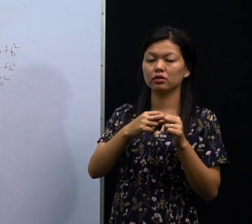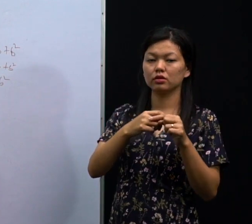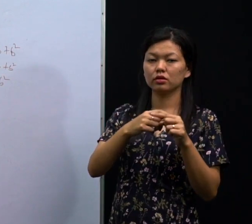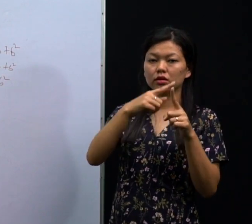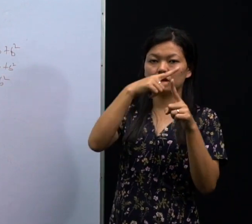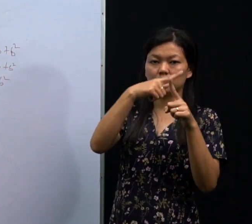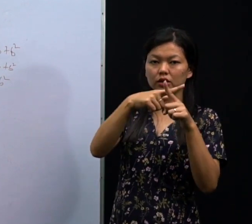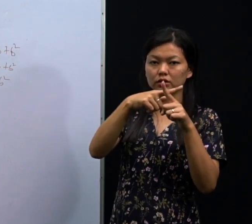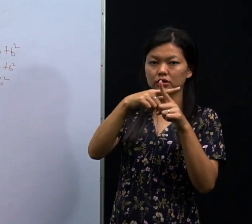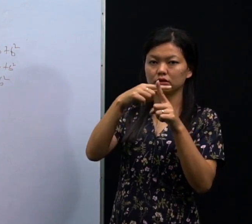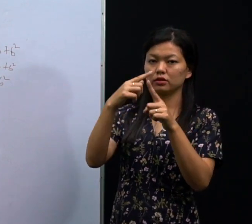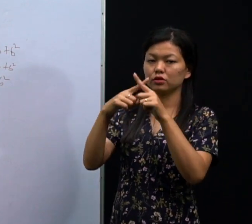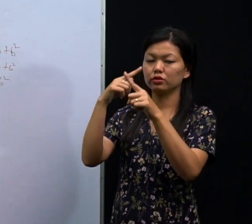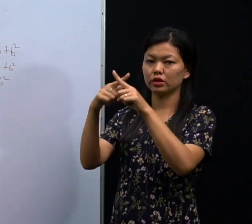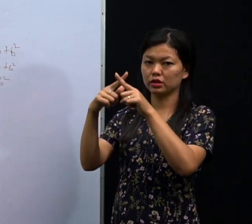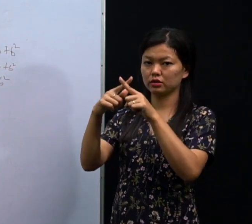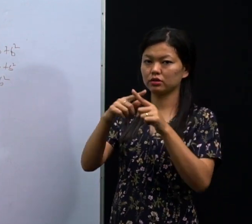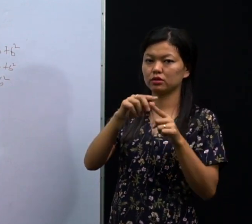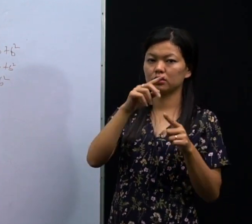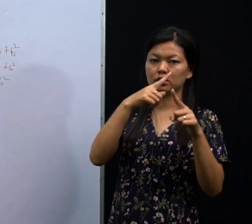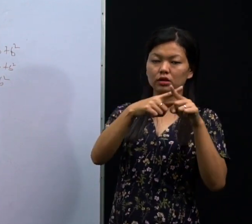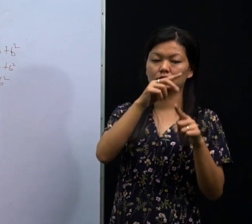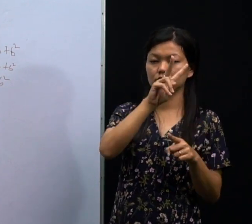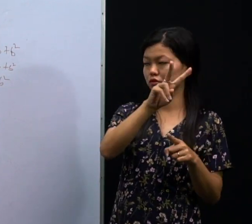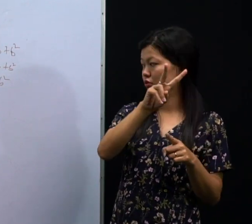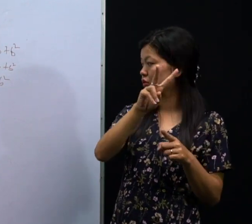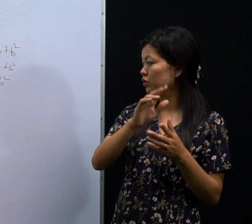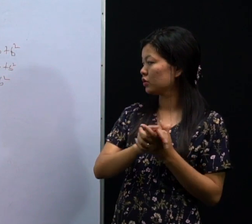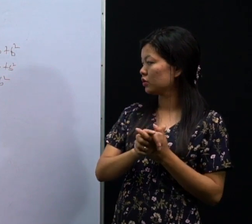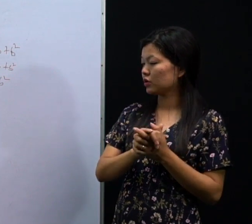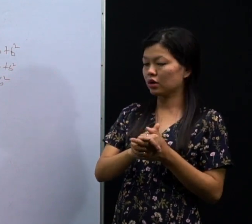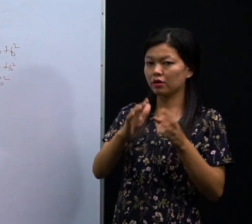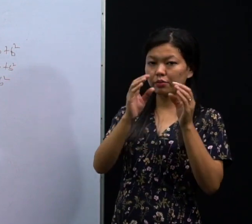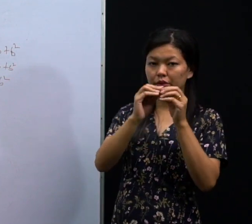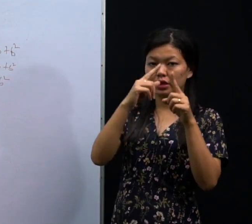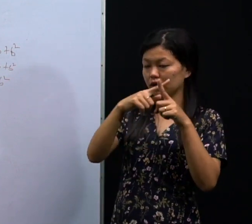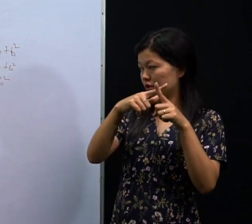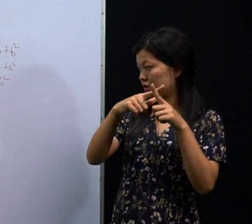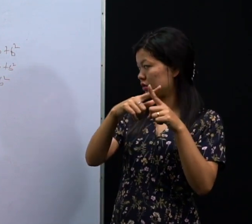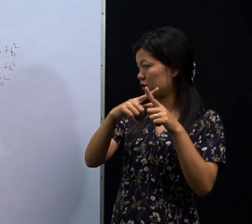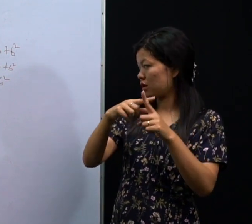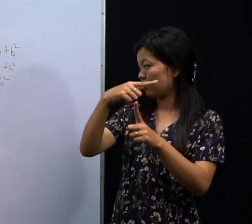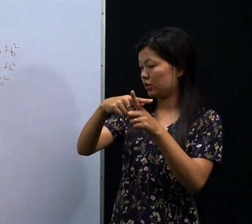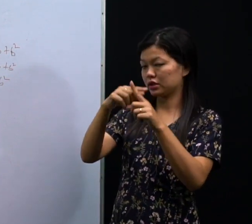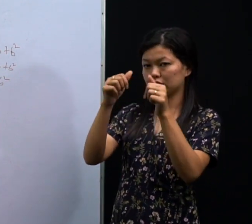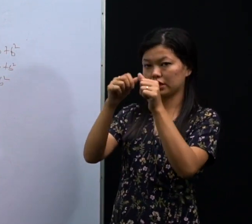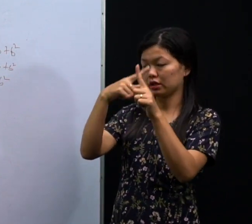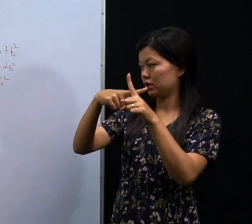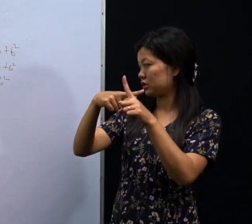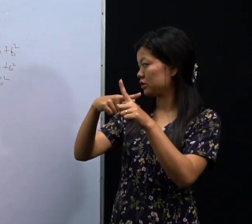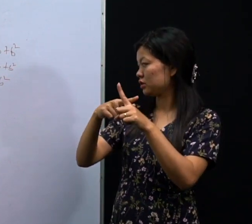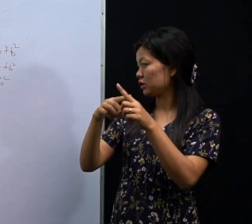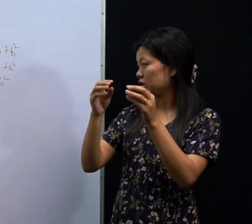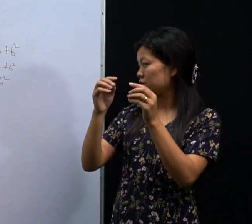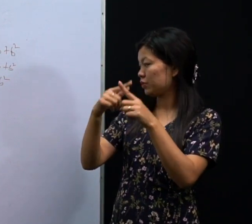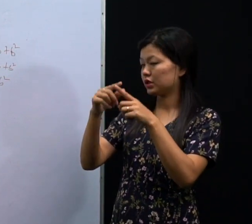b, ab. But one important thing here we can take x common. You know already common. So x I do